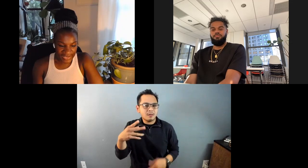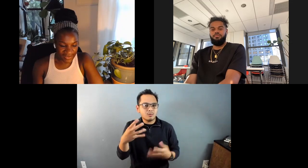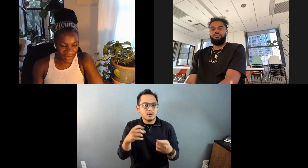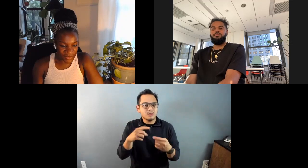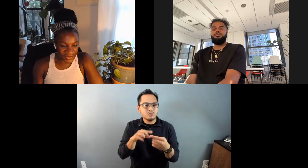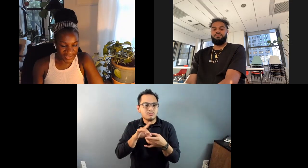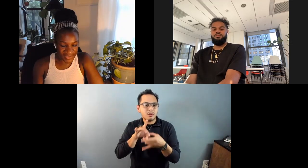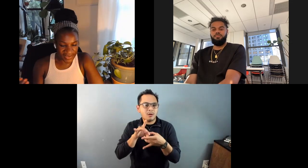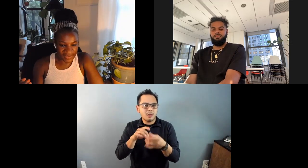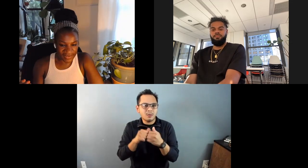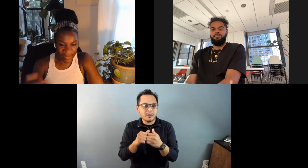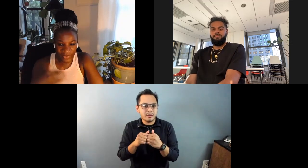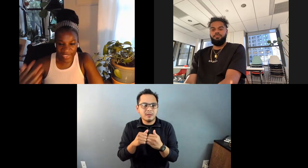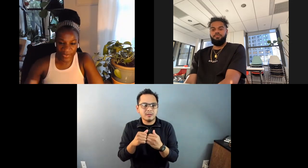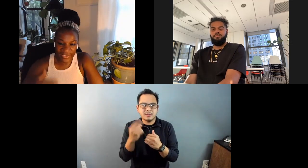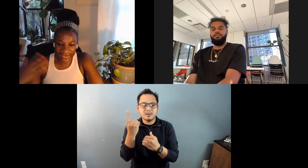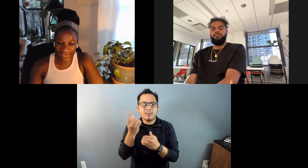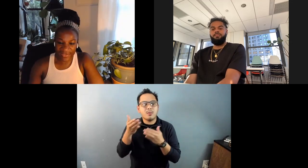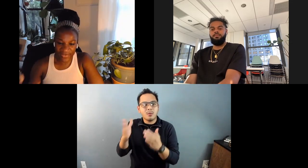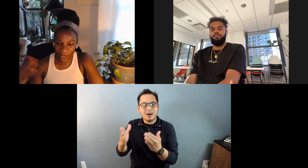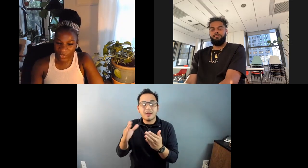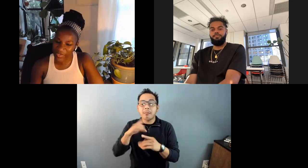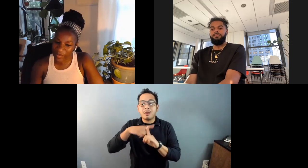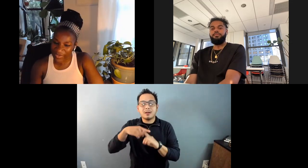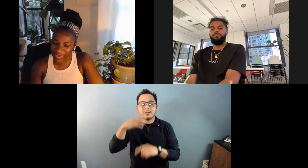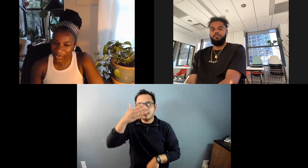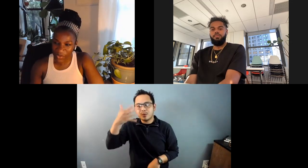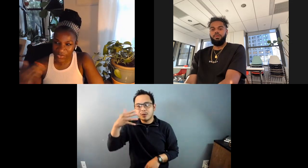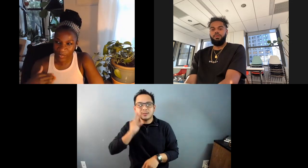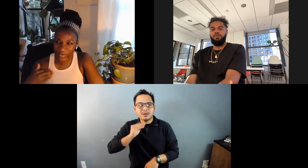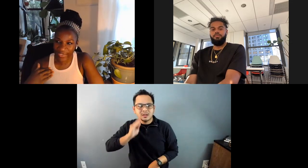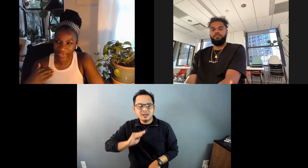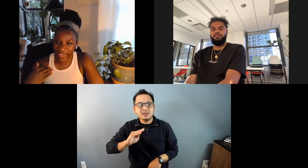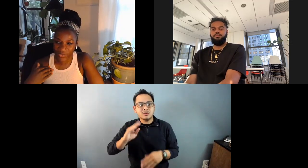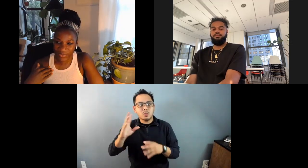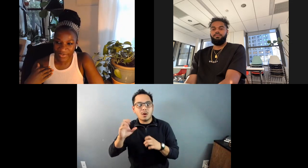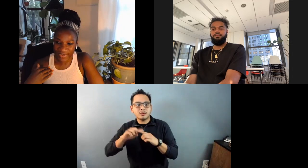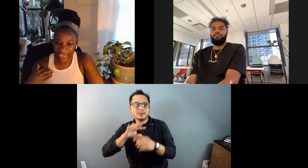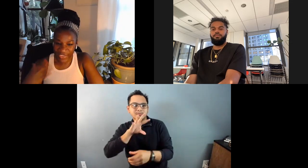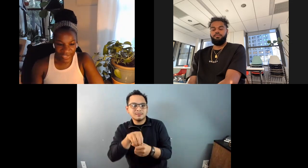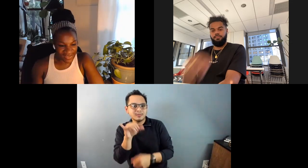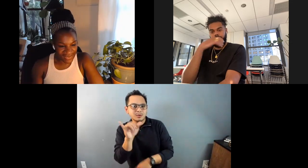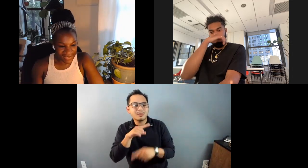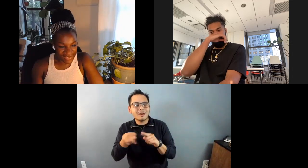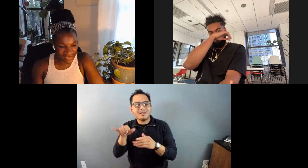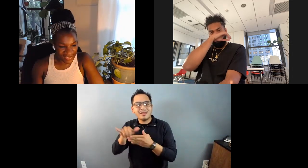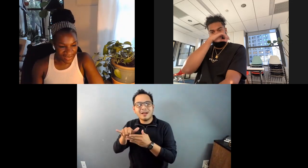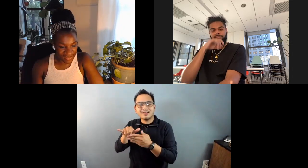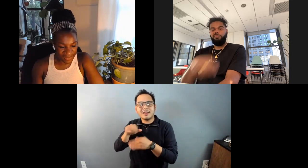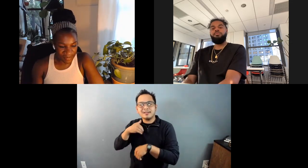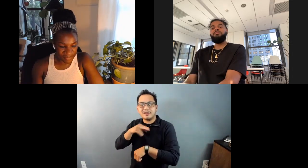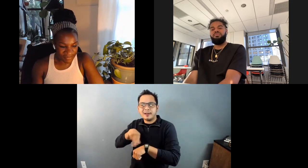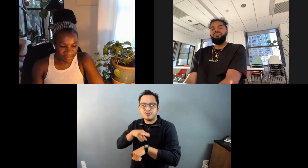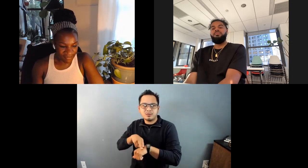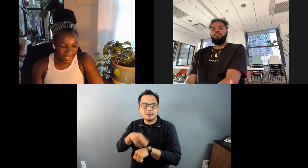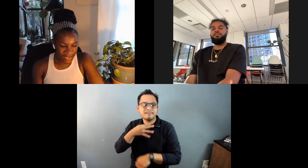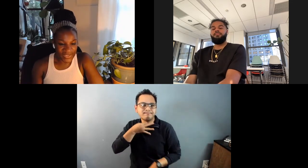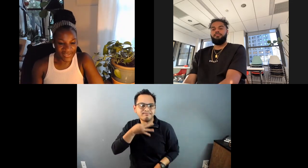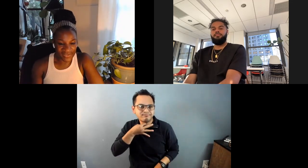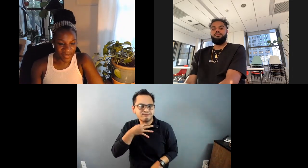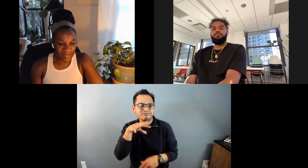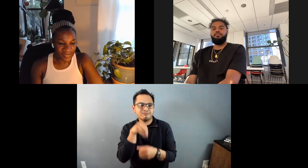play. And so when I first hit play, the first thing I ever heard as an immigrant, I had just moved there, I'm 9, so I just moved there 4 years now. The